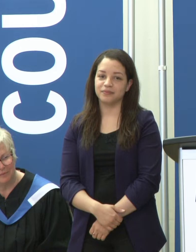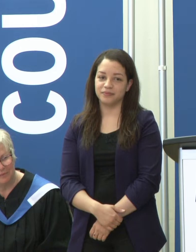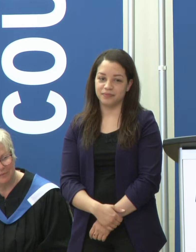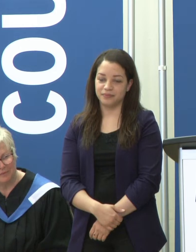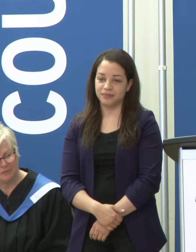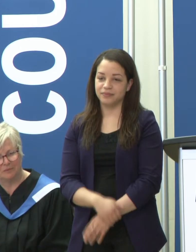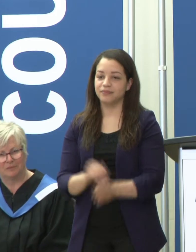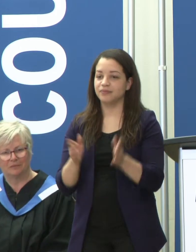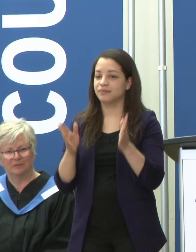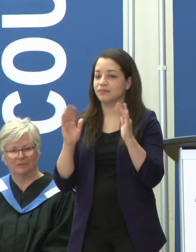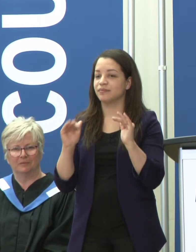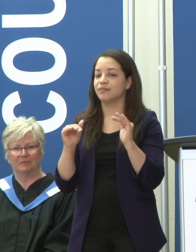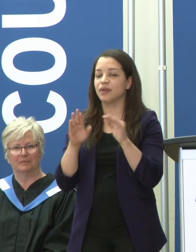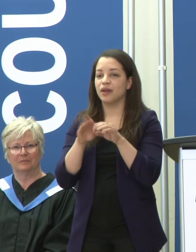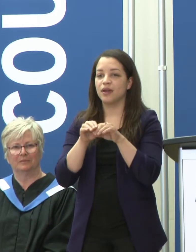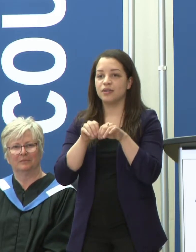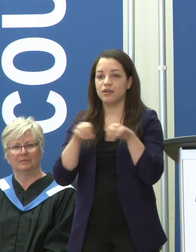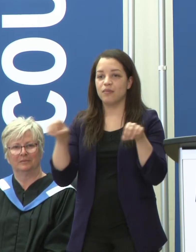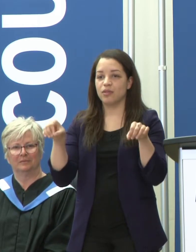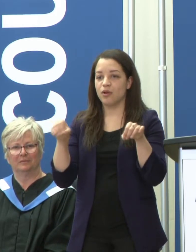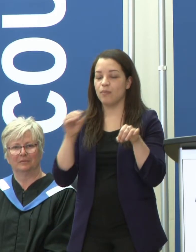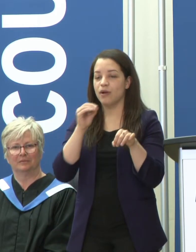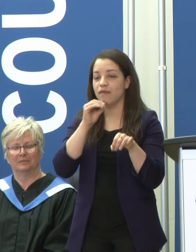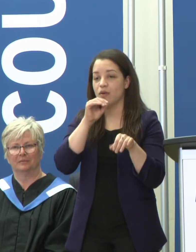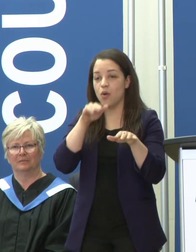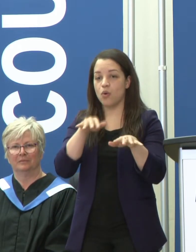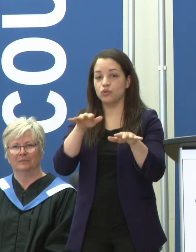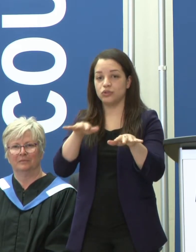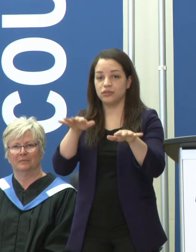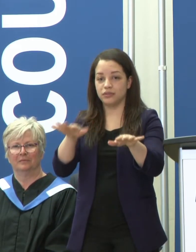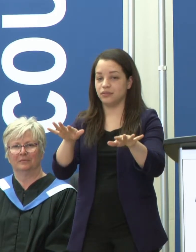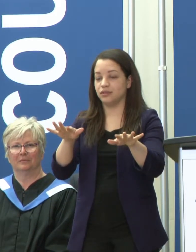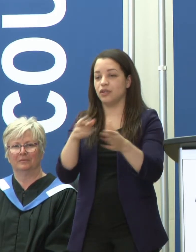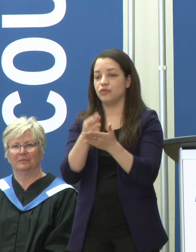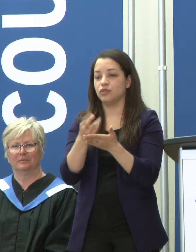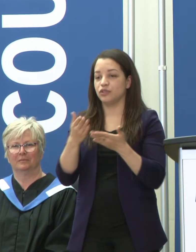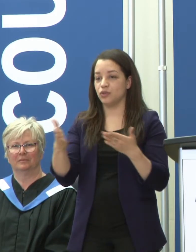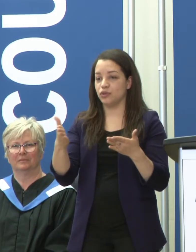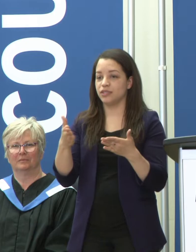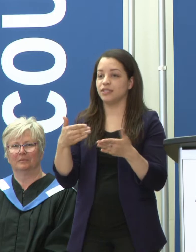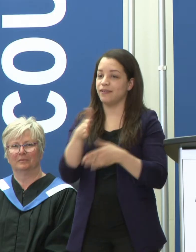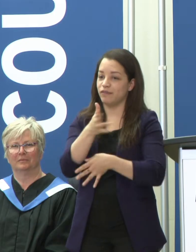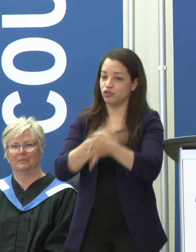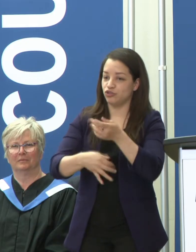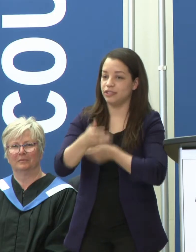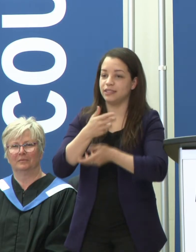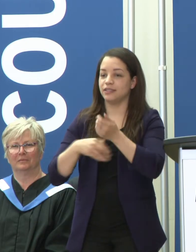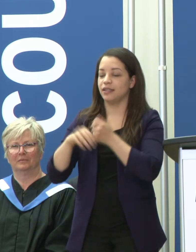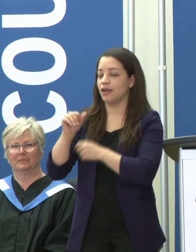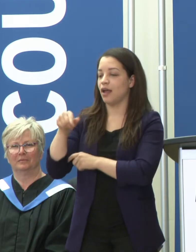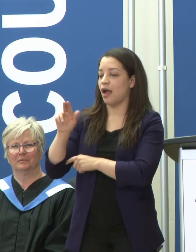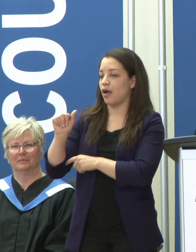For the diploma in Ocean Resources, Fisheries and Aquaculture.